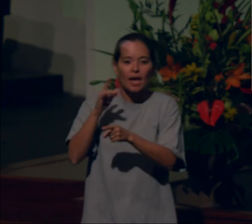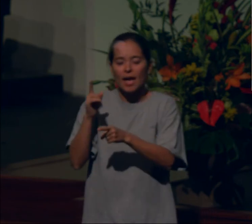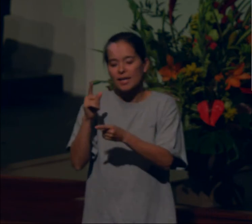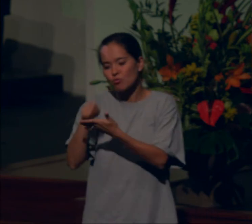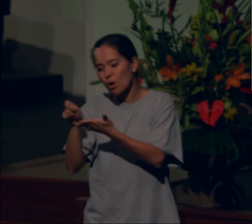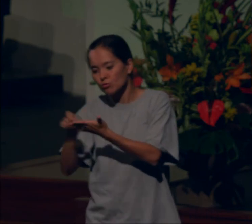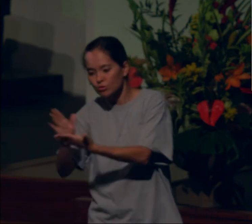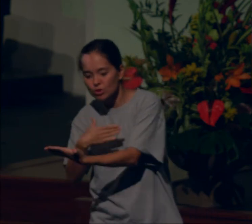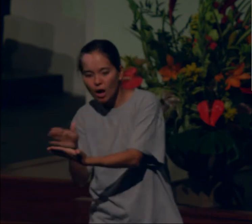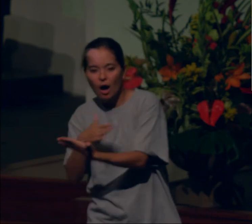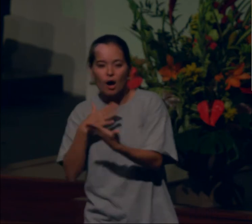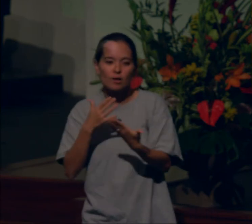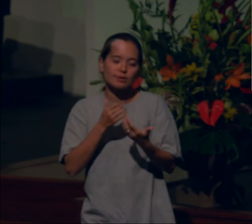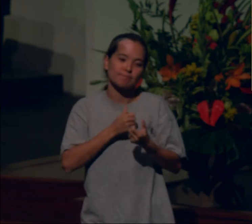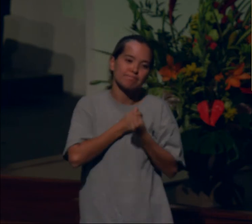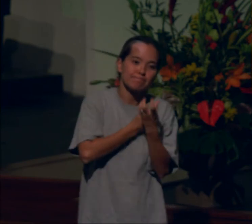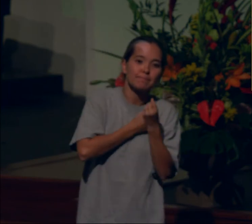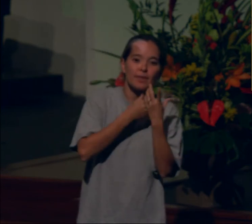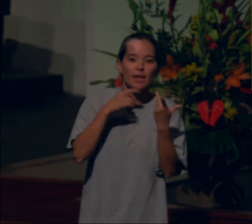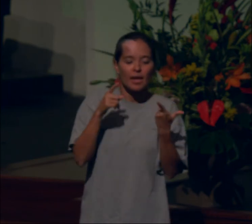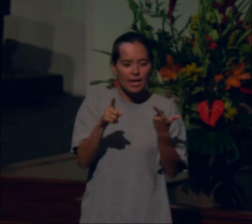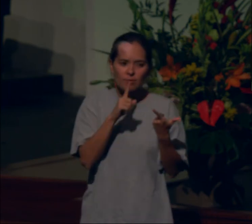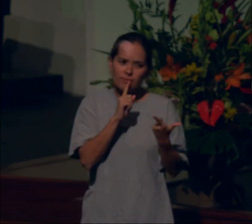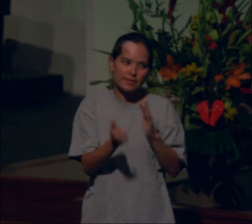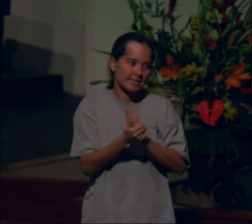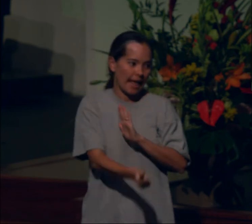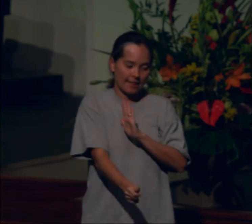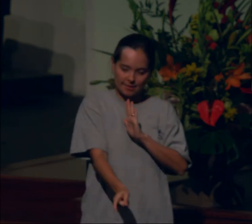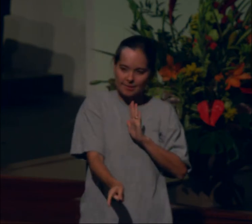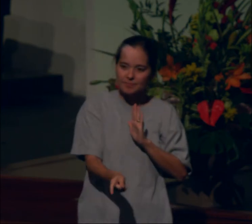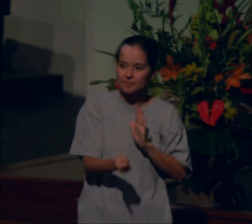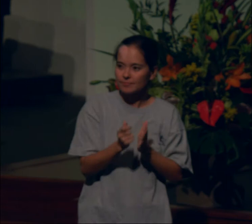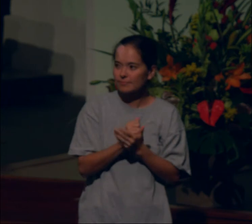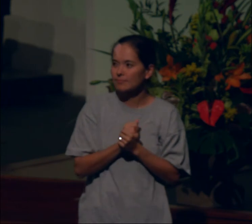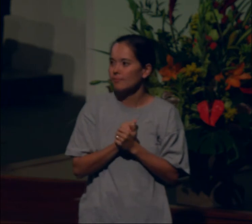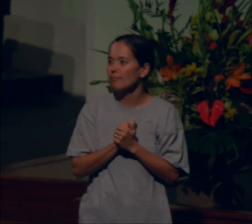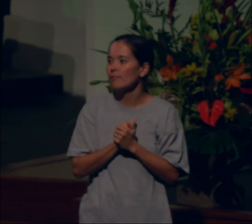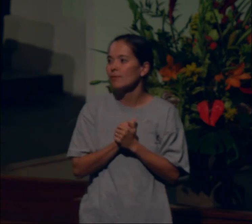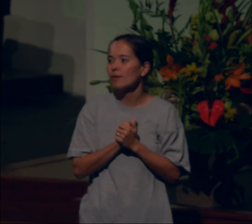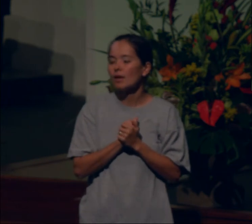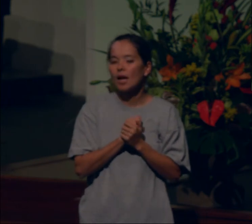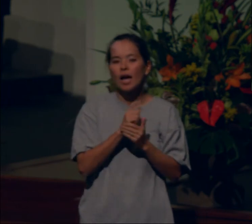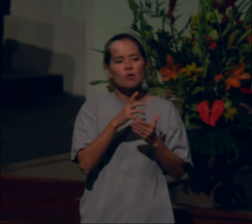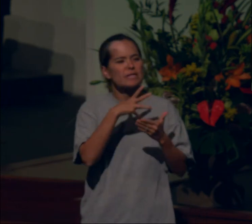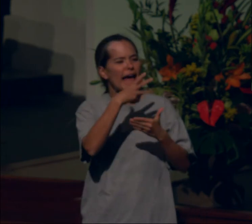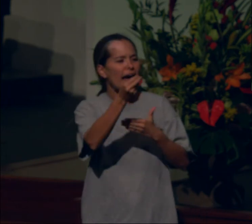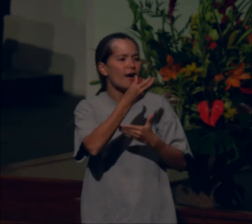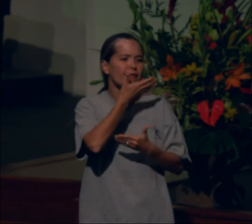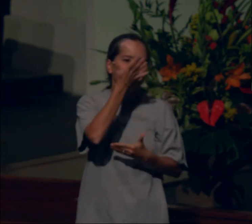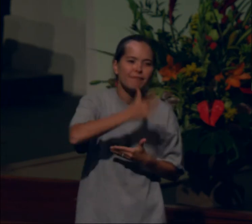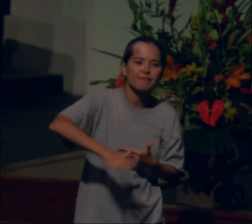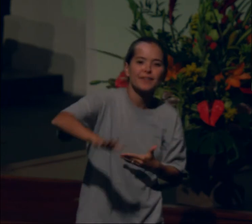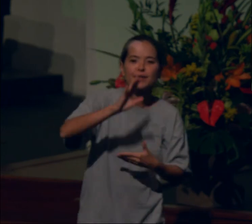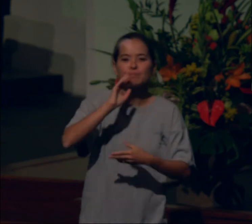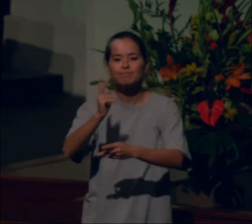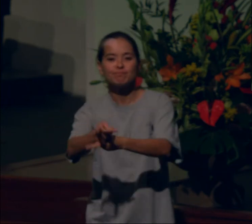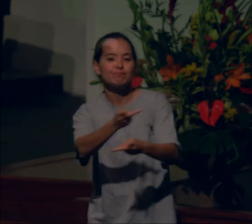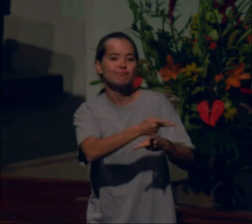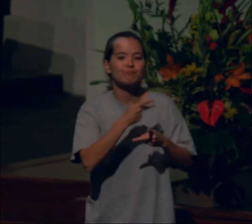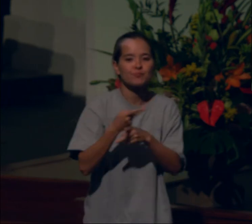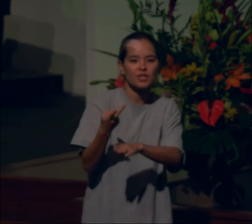and he was a vocalist. He was extremely talented, and he was out in the field one day tending to his sheep